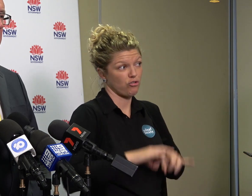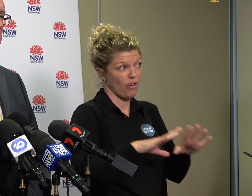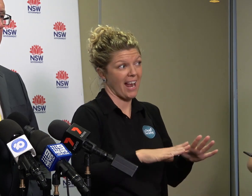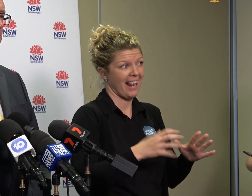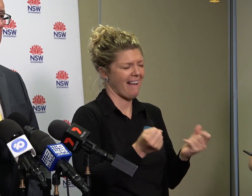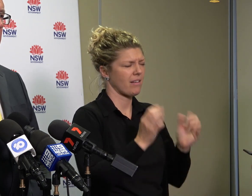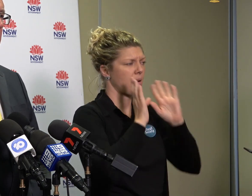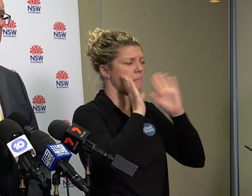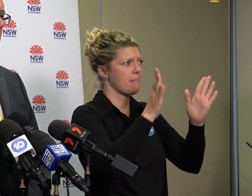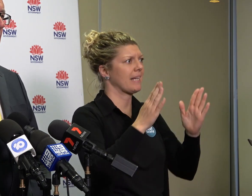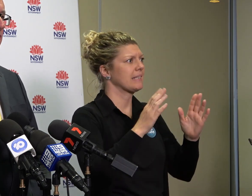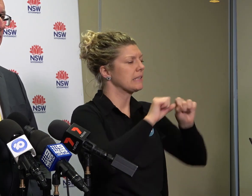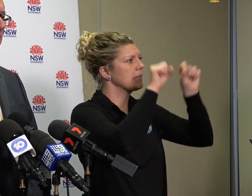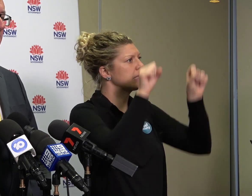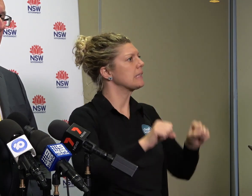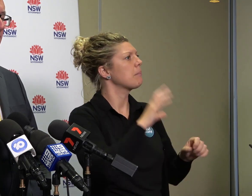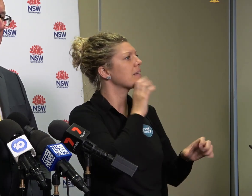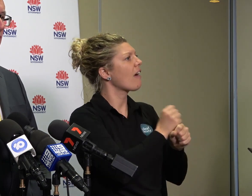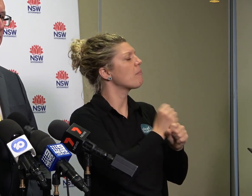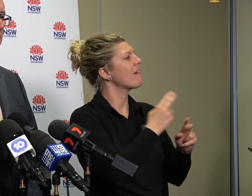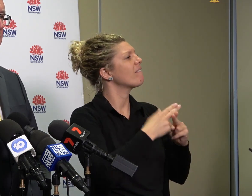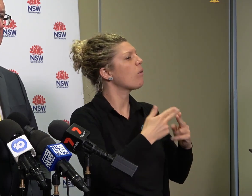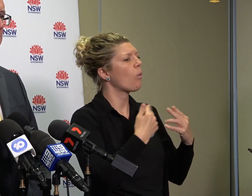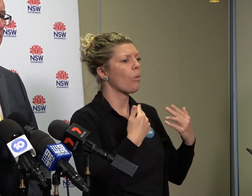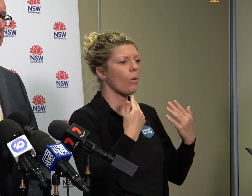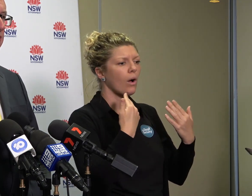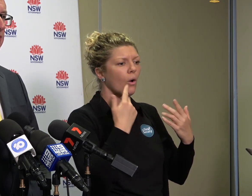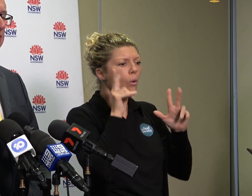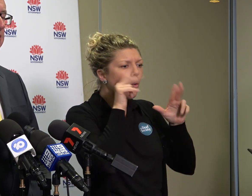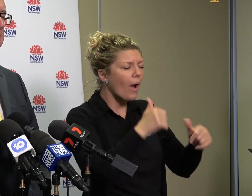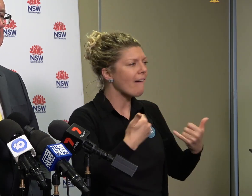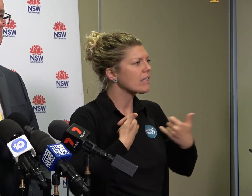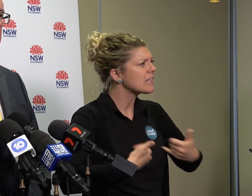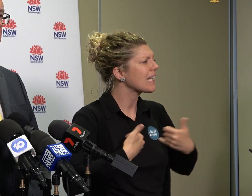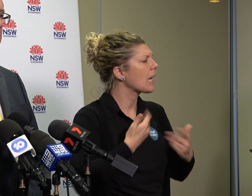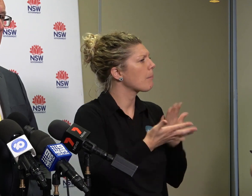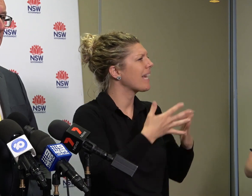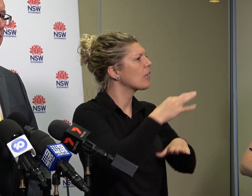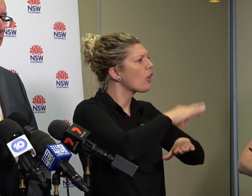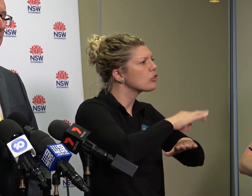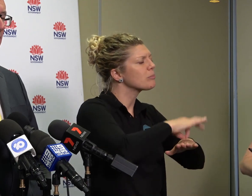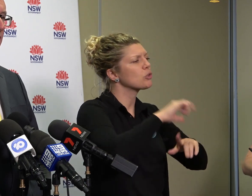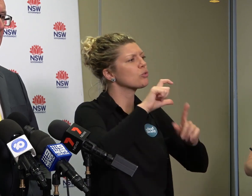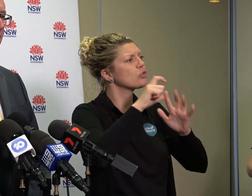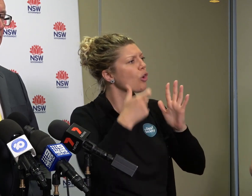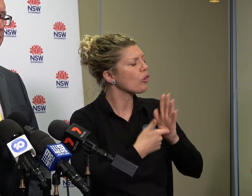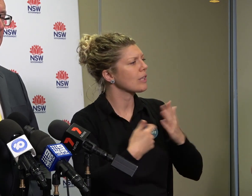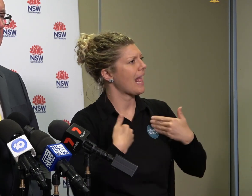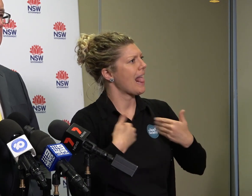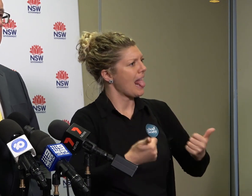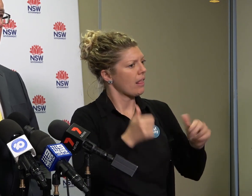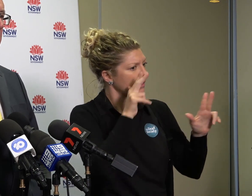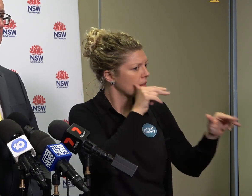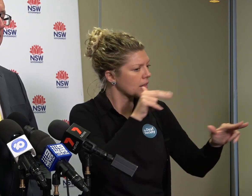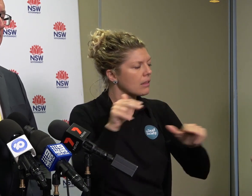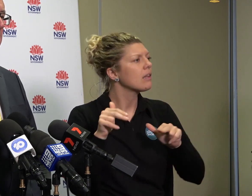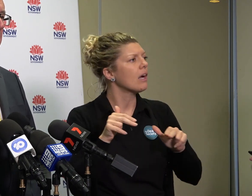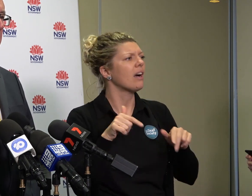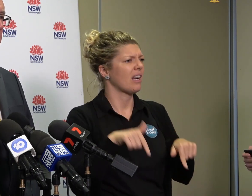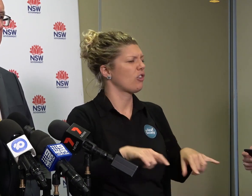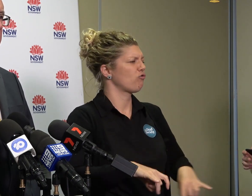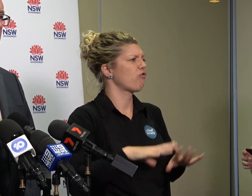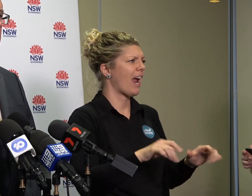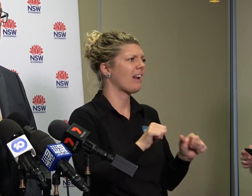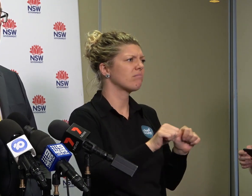and once you're in the care of our doctors and nurses, you are extremely well cared for. So my message to